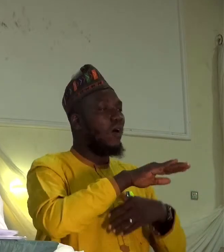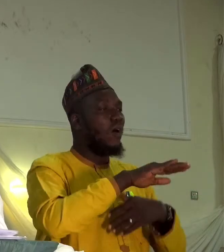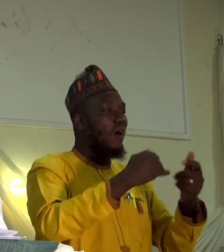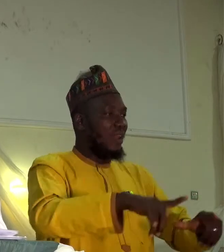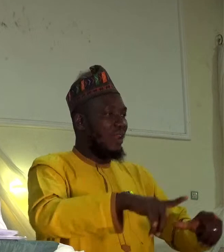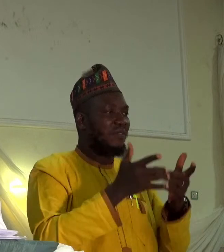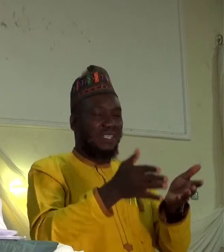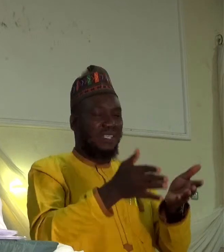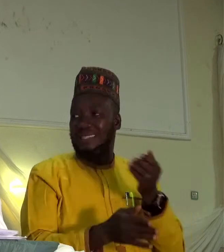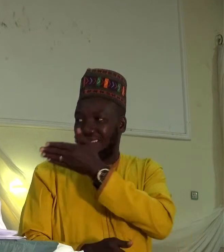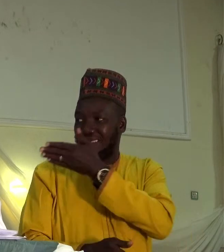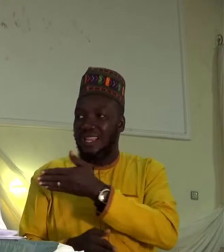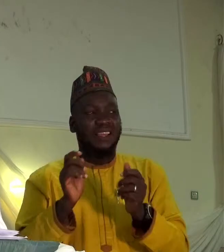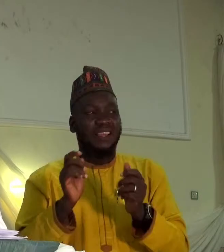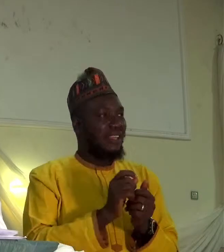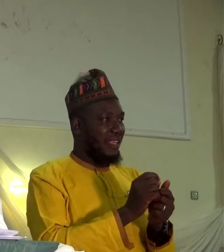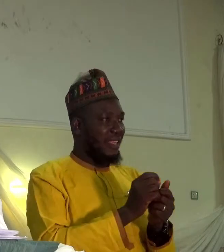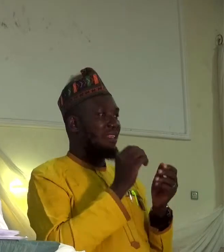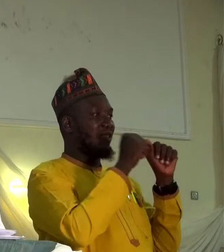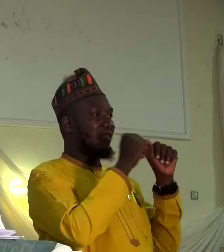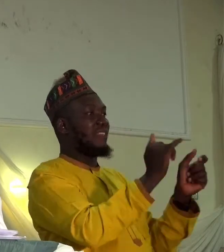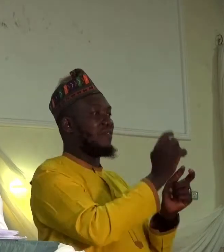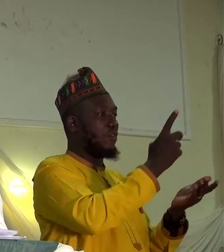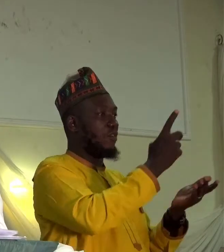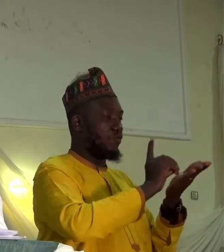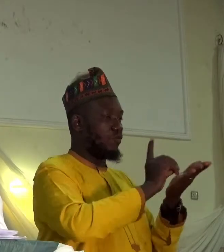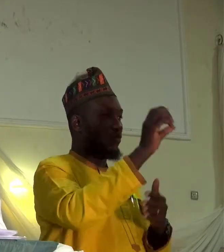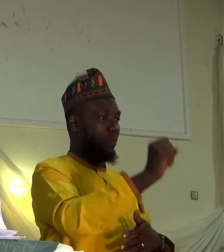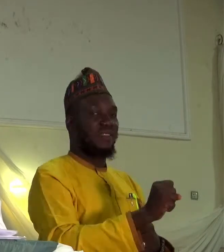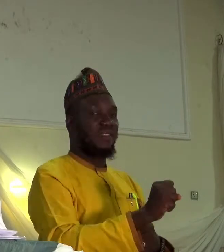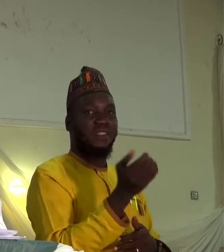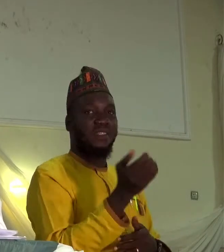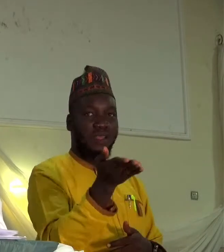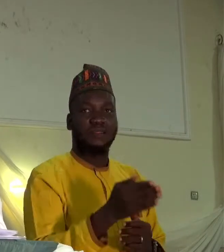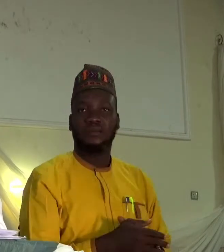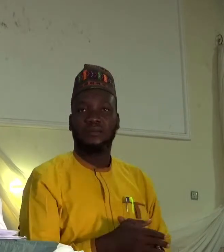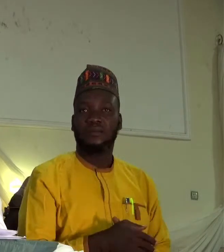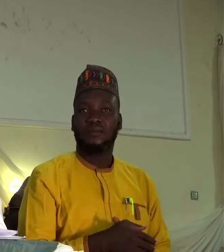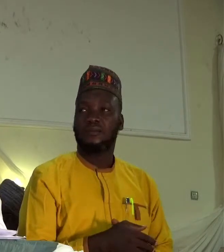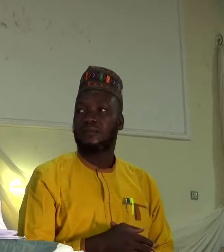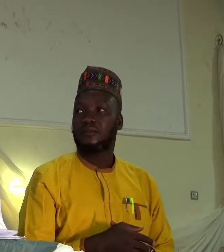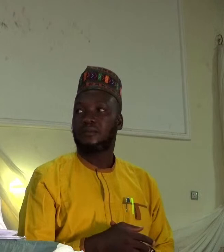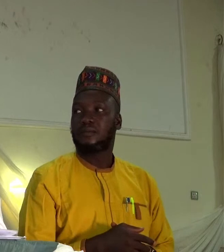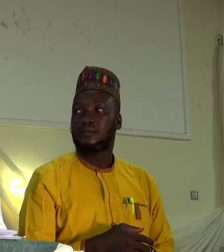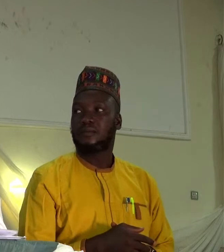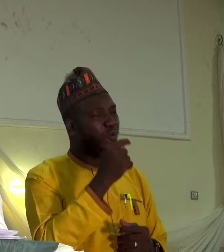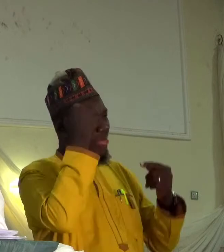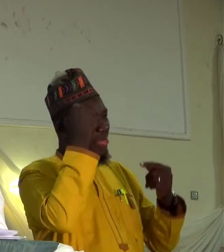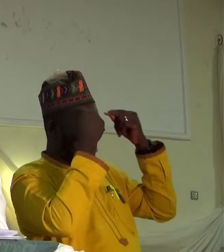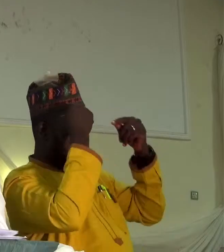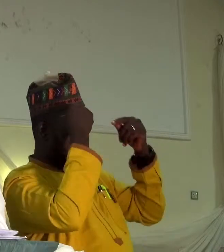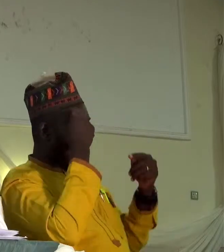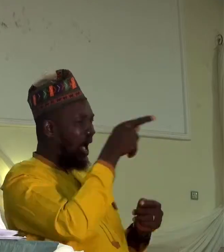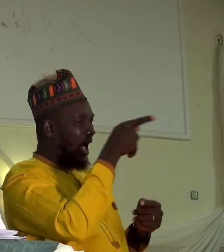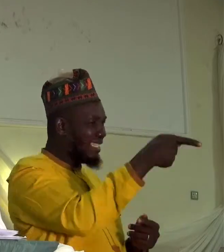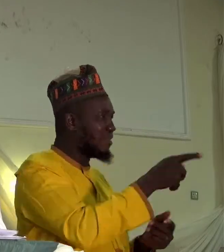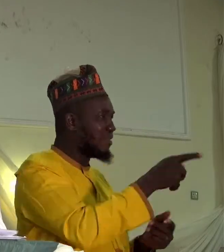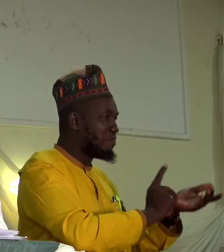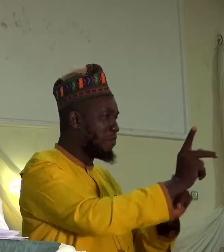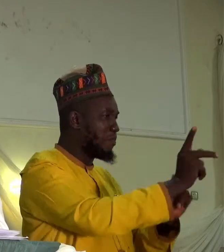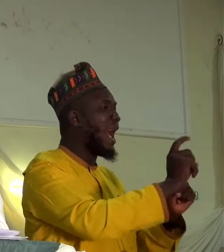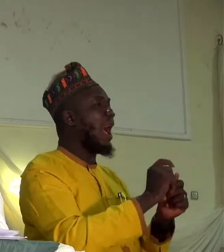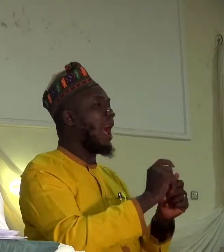there. I spent 2 weeks in Singapore, and we just know that this. You will be thinking, say, you call and we lay in there by one